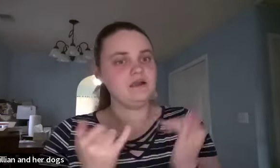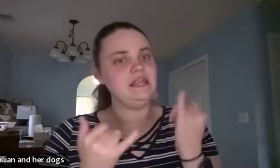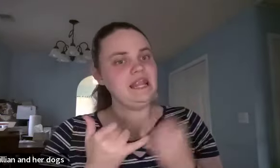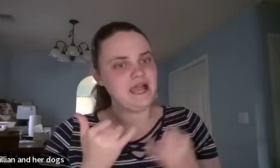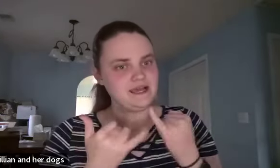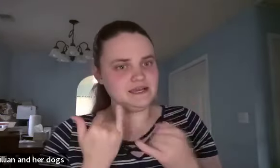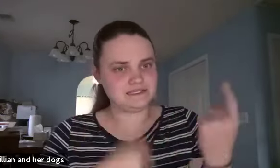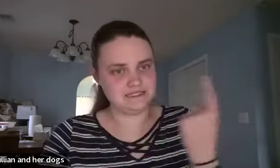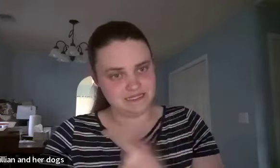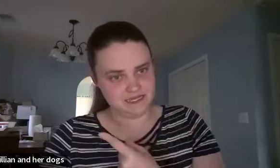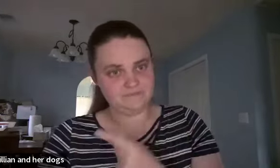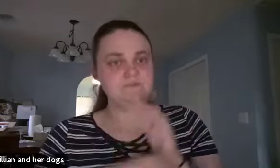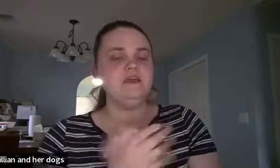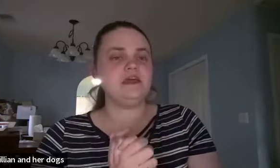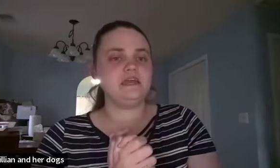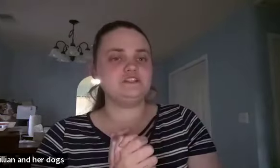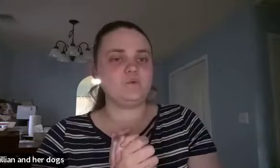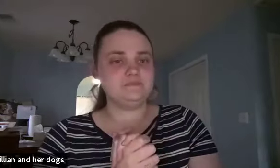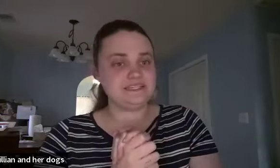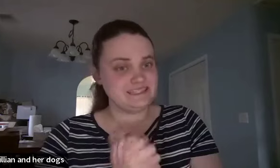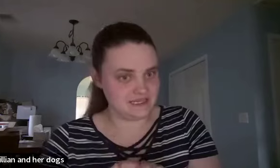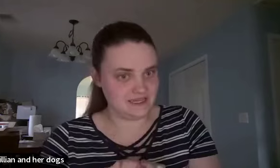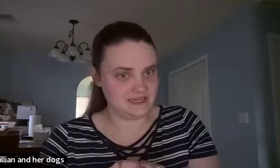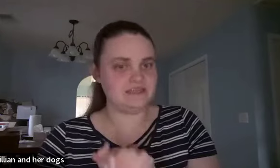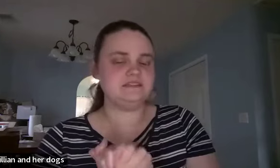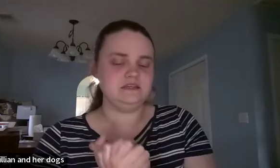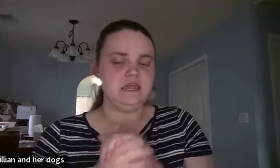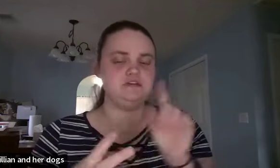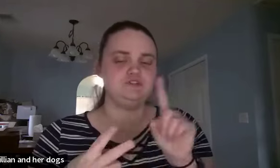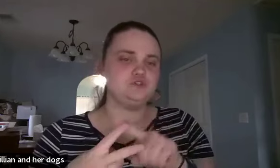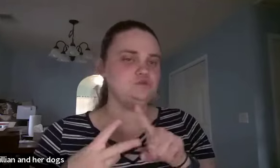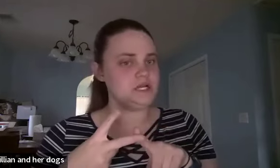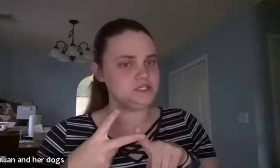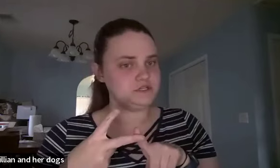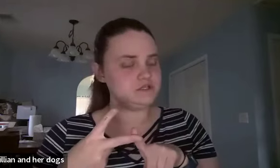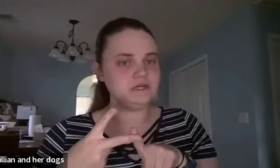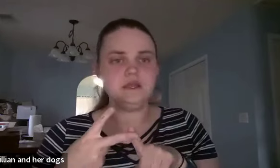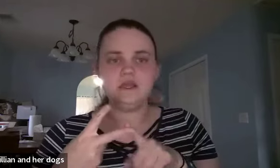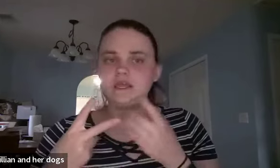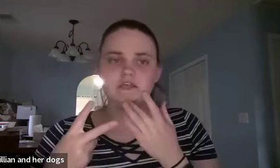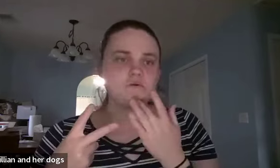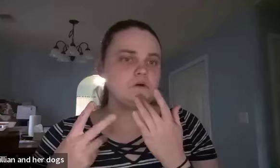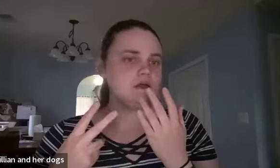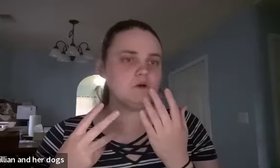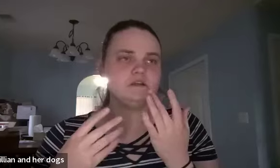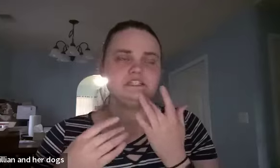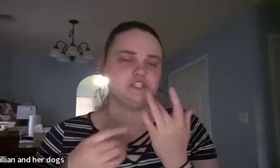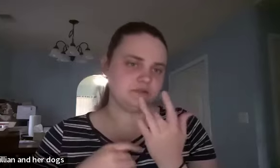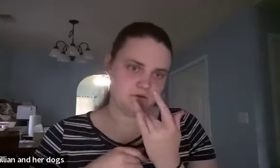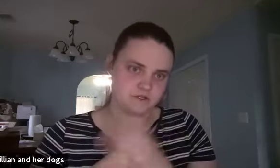our last day is going to be Sunday. And Sunday has 2 ways you can do it. Either one works, it's just a